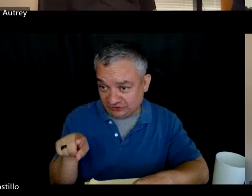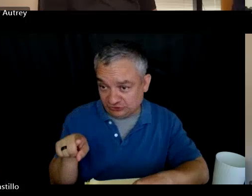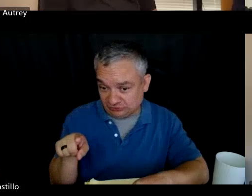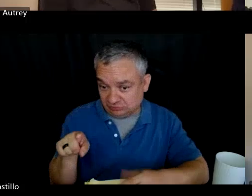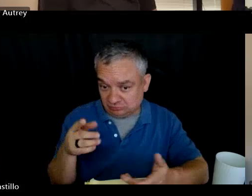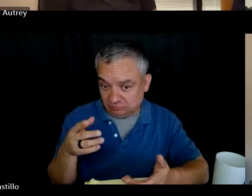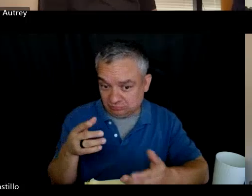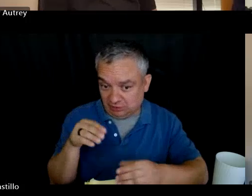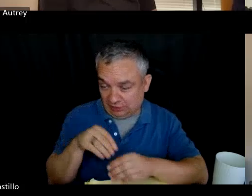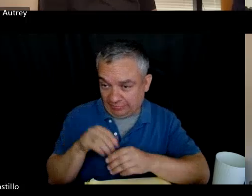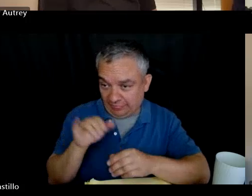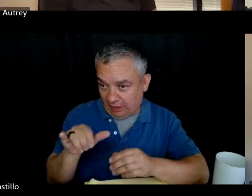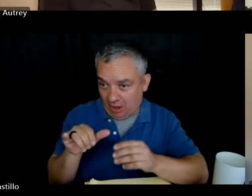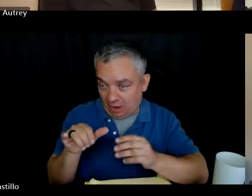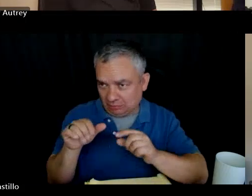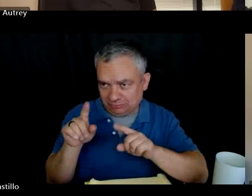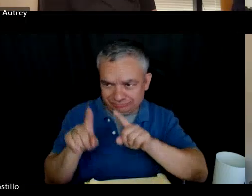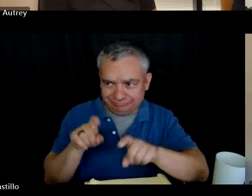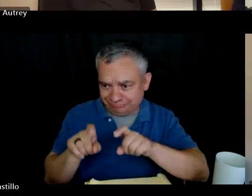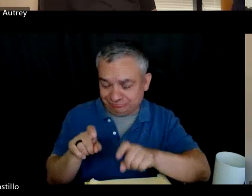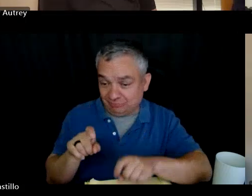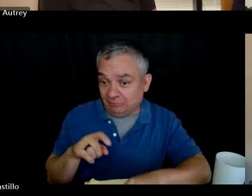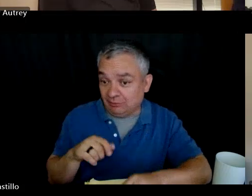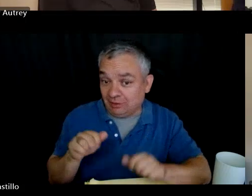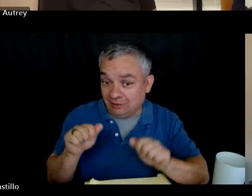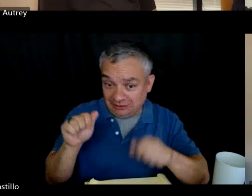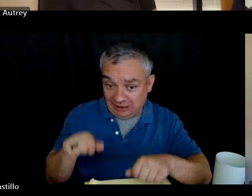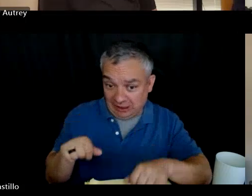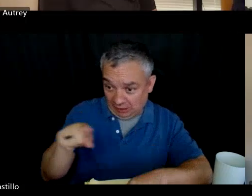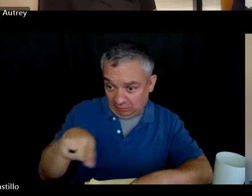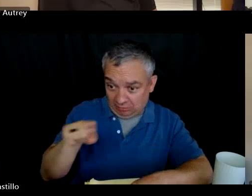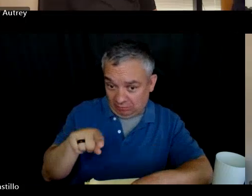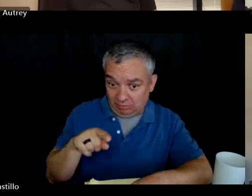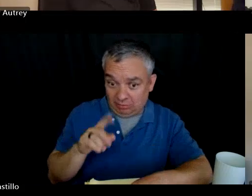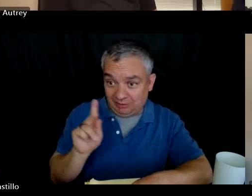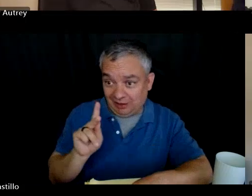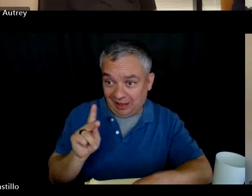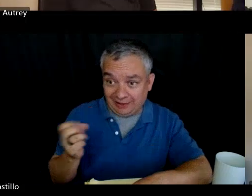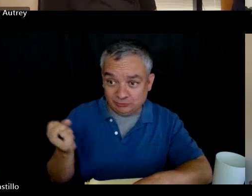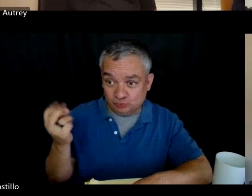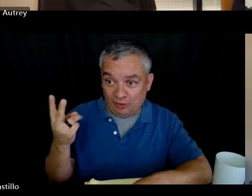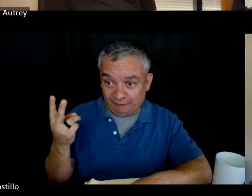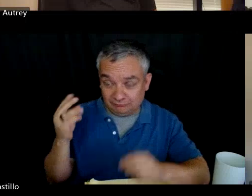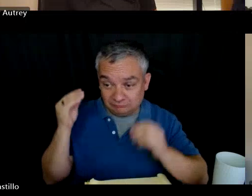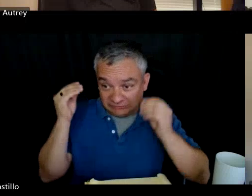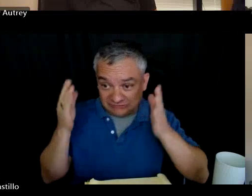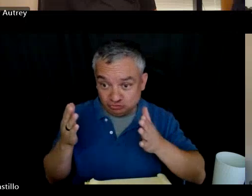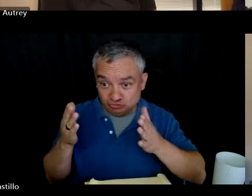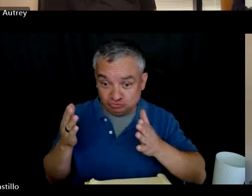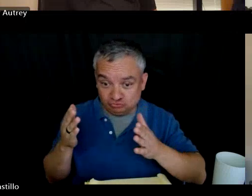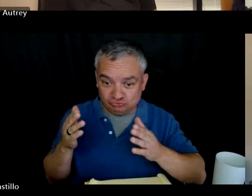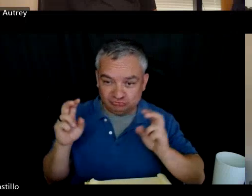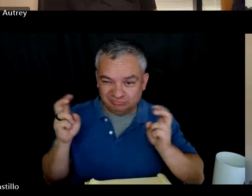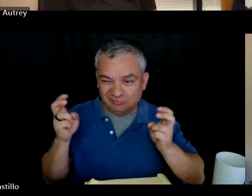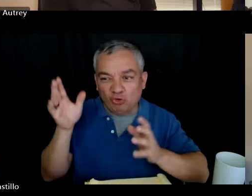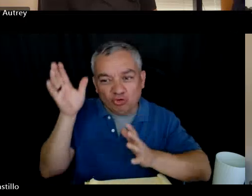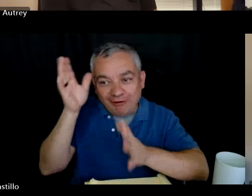But I wanted to ask if, and it's lots of questions, but if